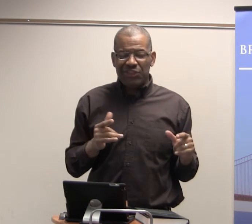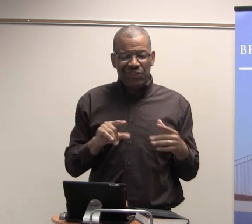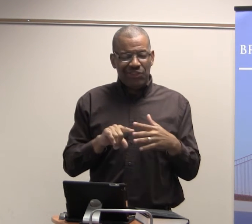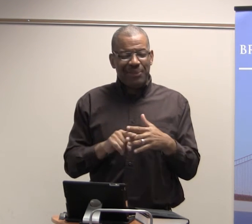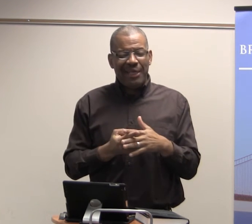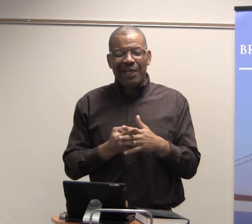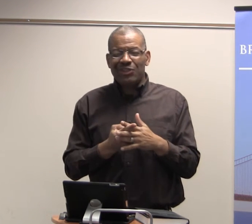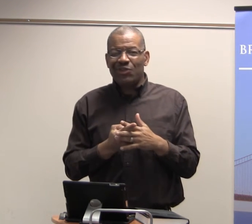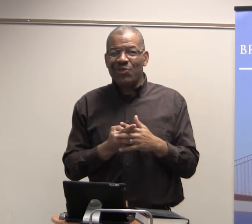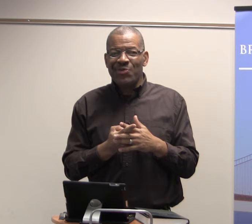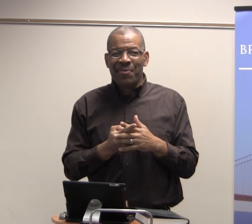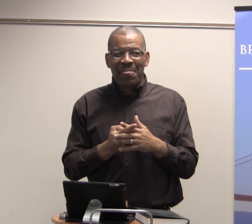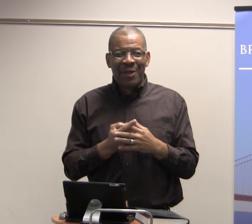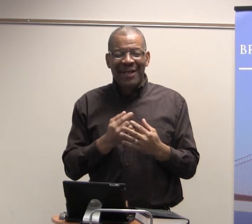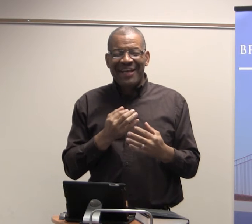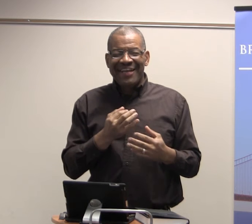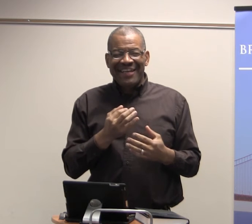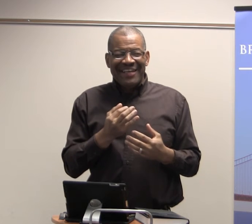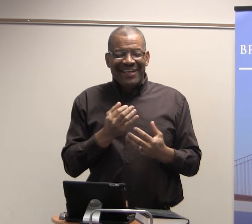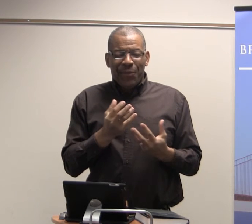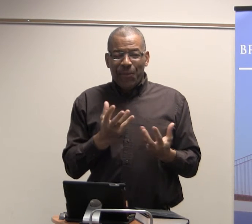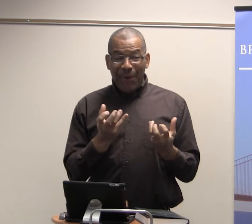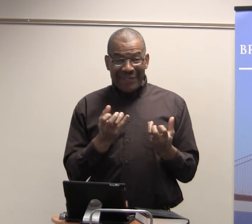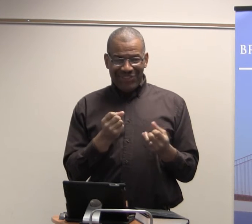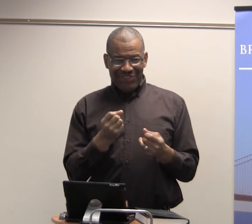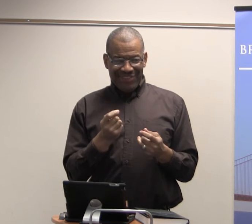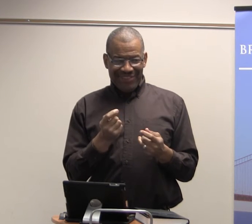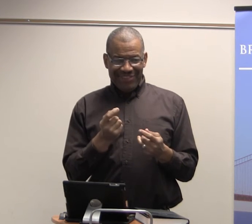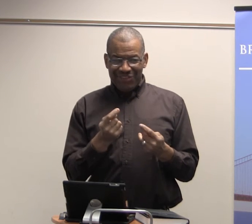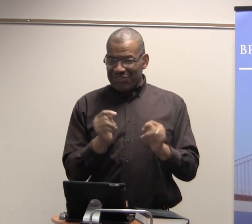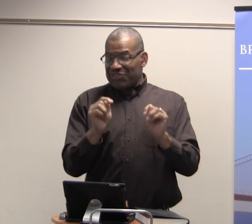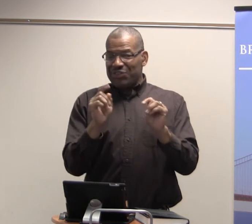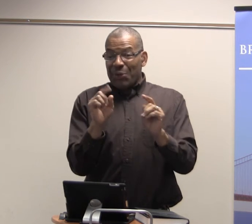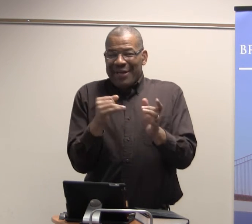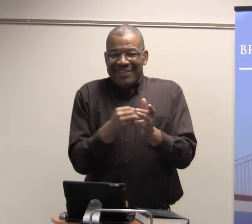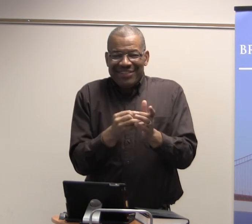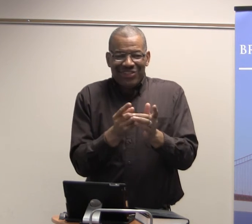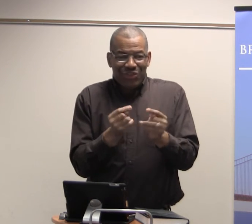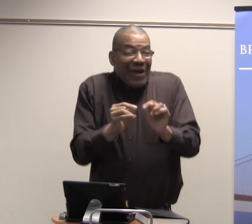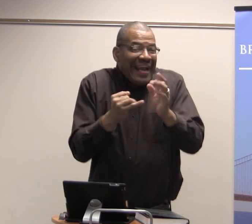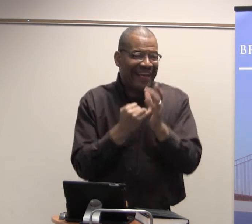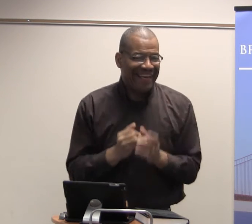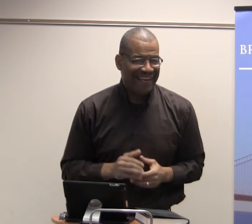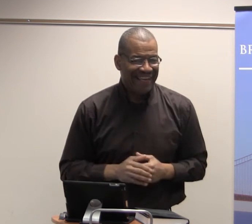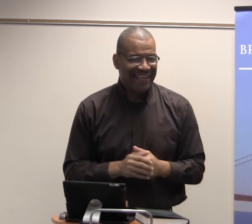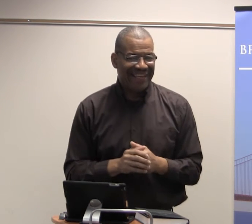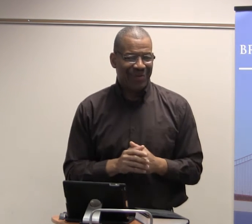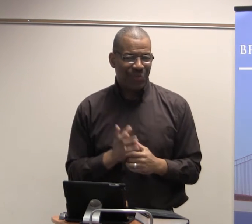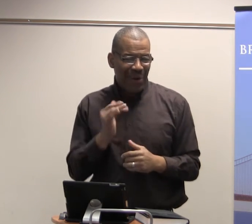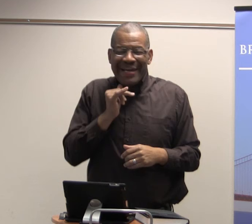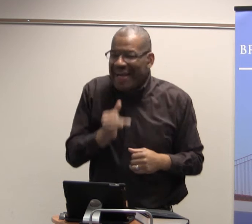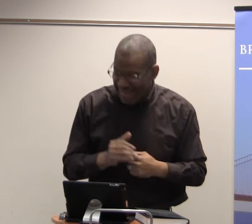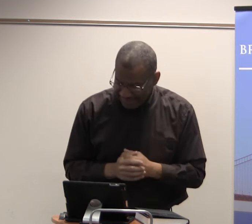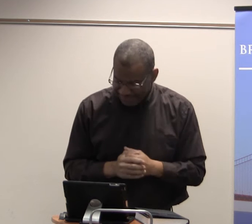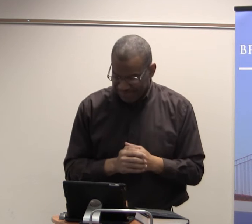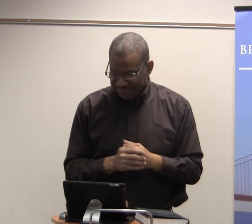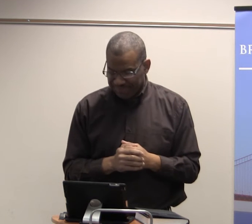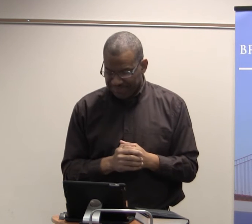she began to want to do it, to try it. Why not?